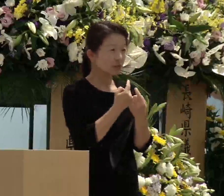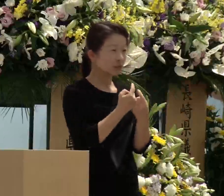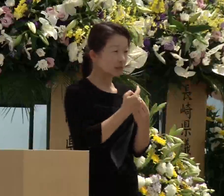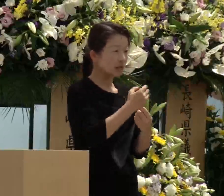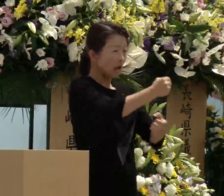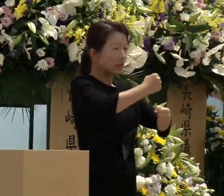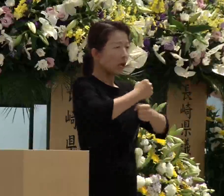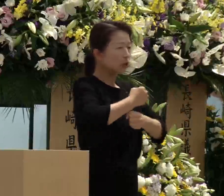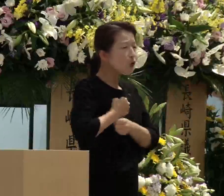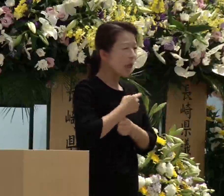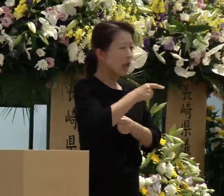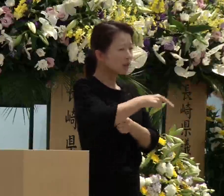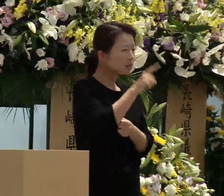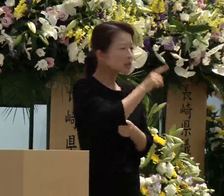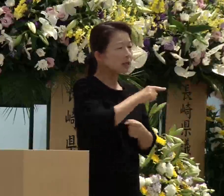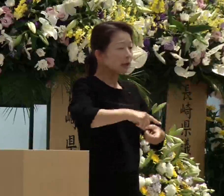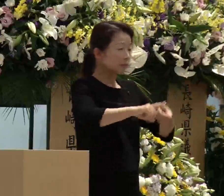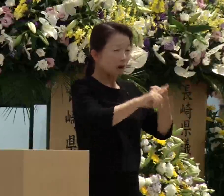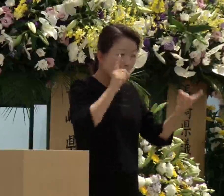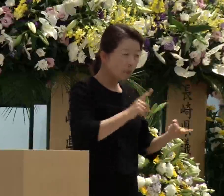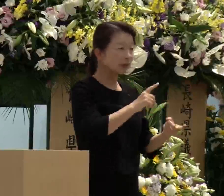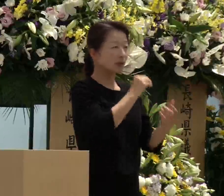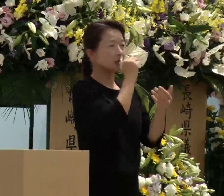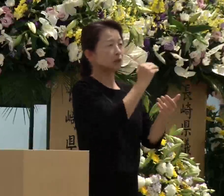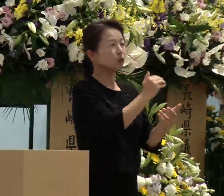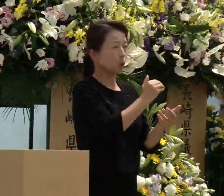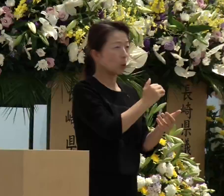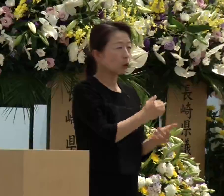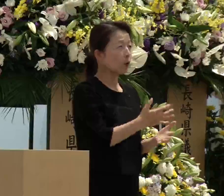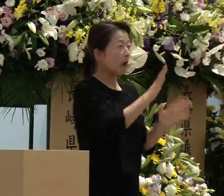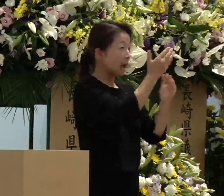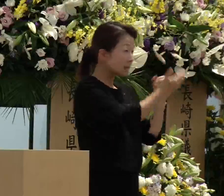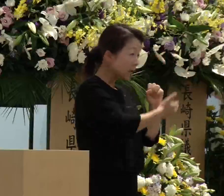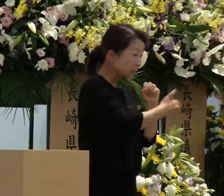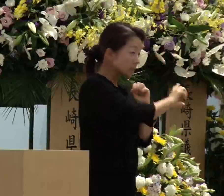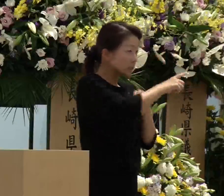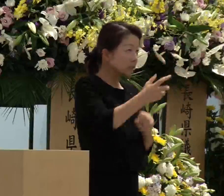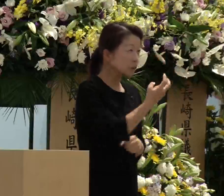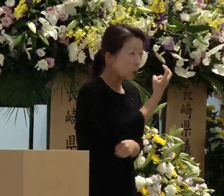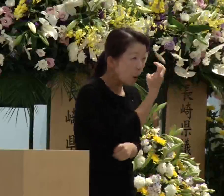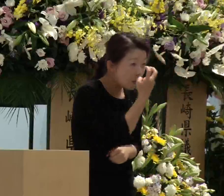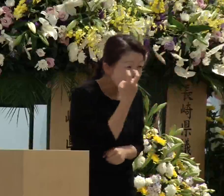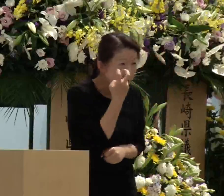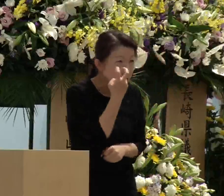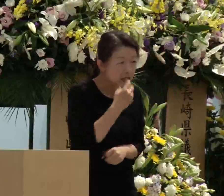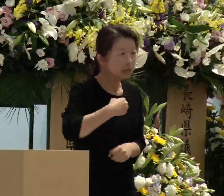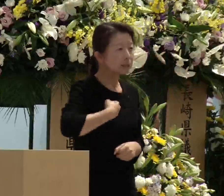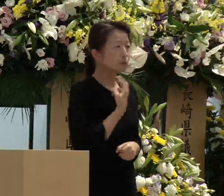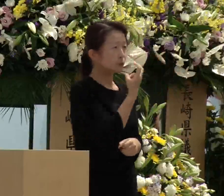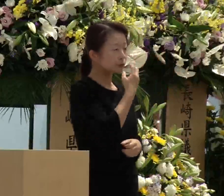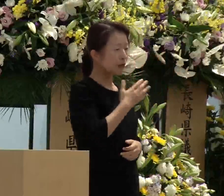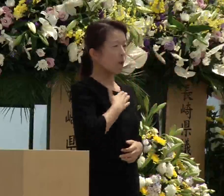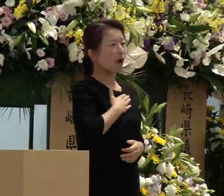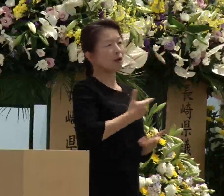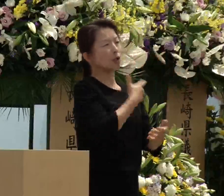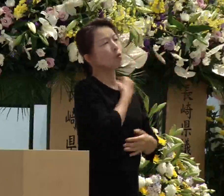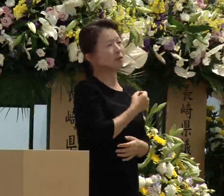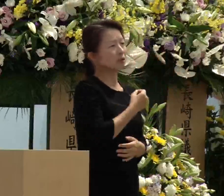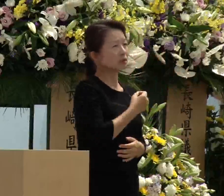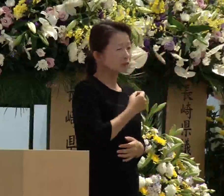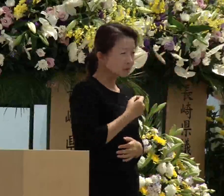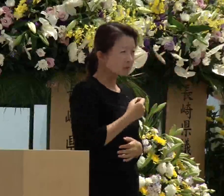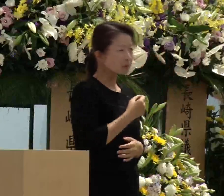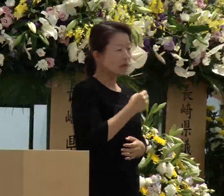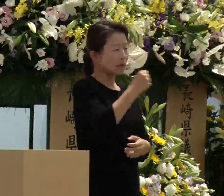visit Nagasaki, witness the inhumanity of nuclear weapons with their own eyes, and work with us to